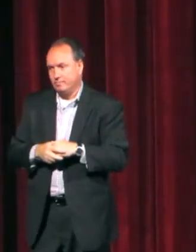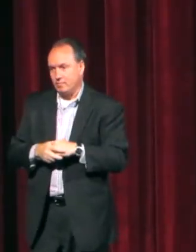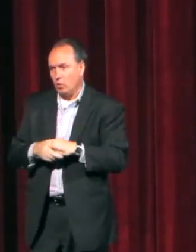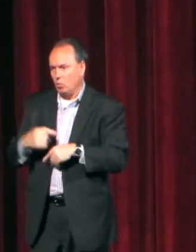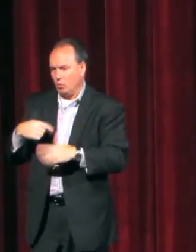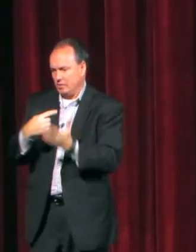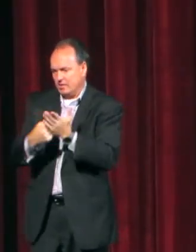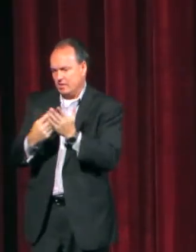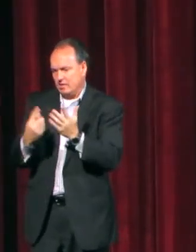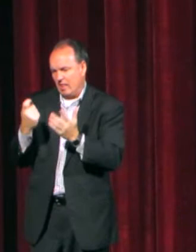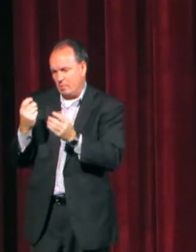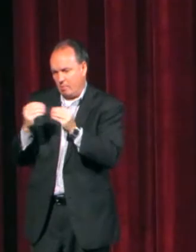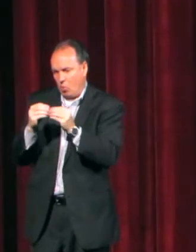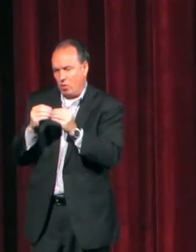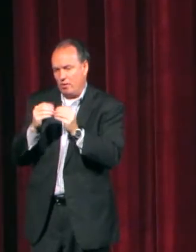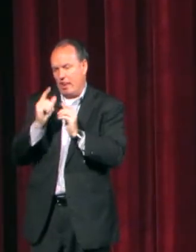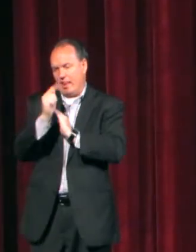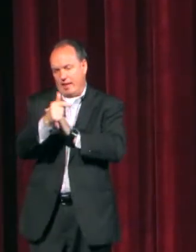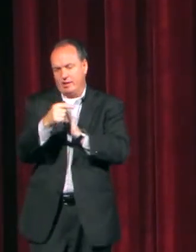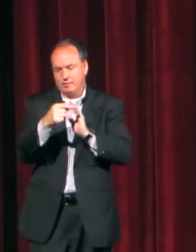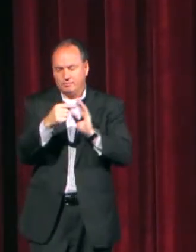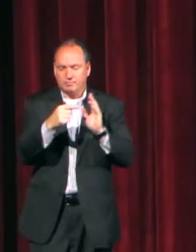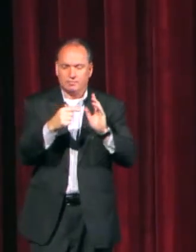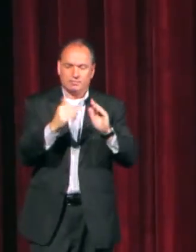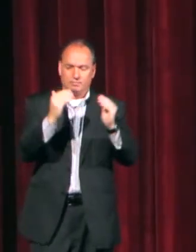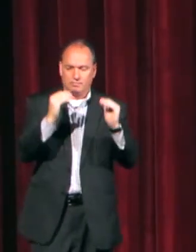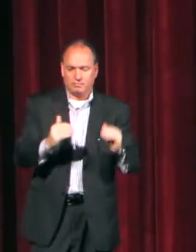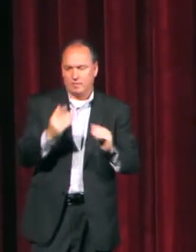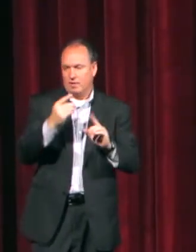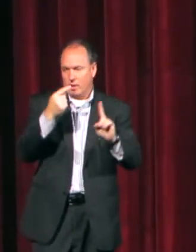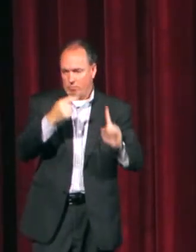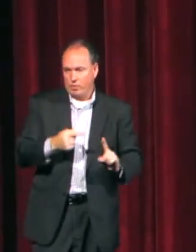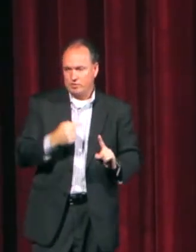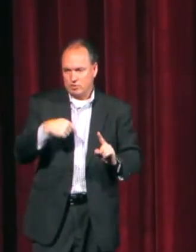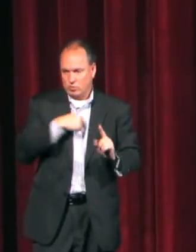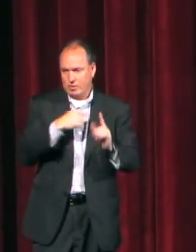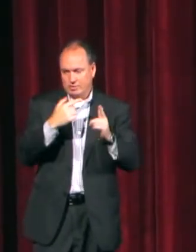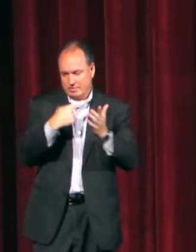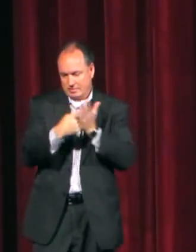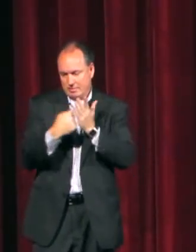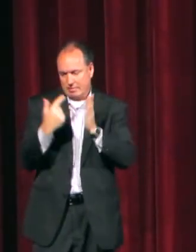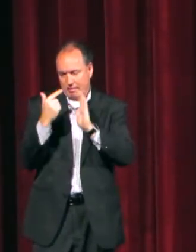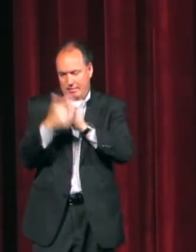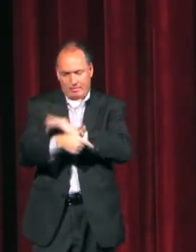we'll cover that a little bit more afterwards in our rally points as we touch on that.